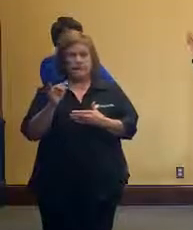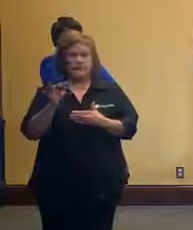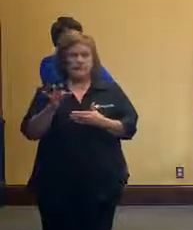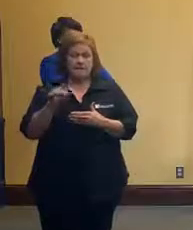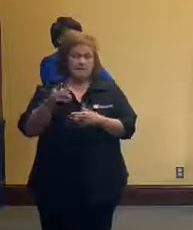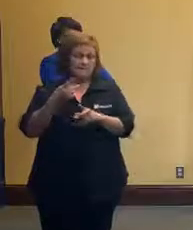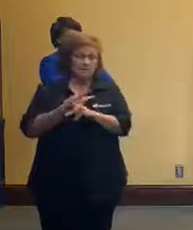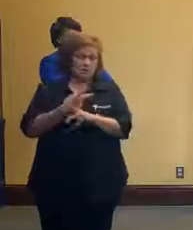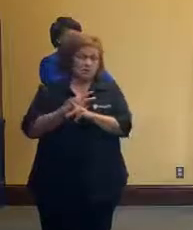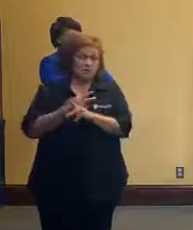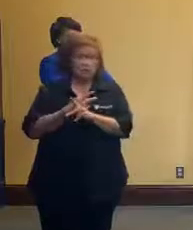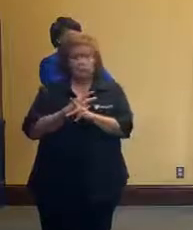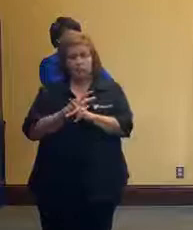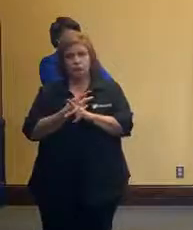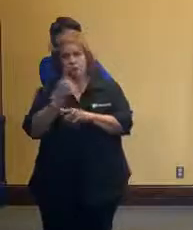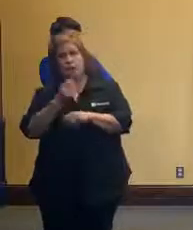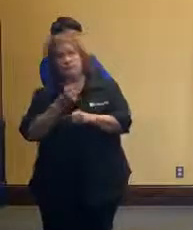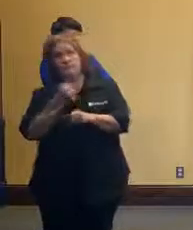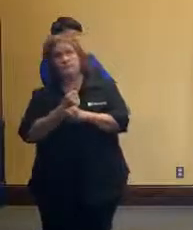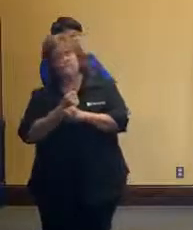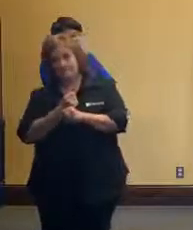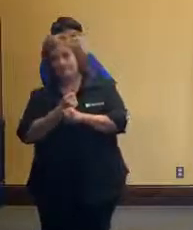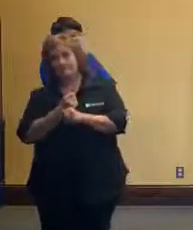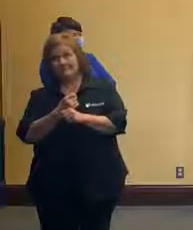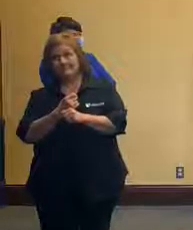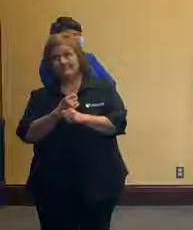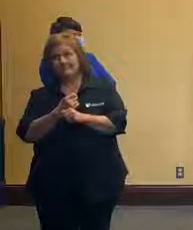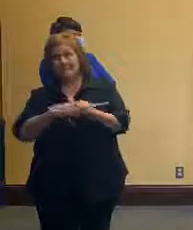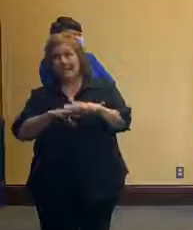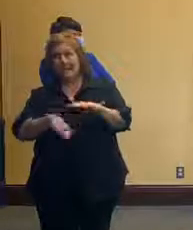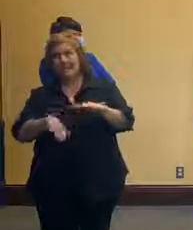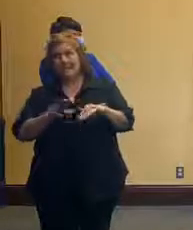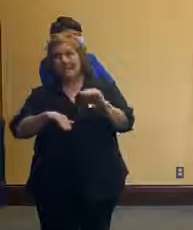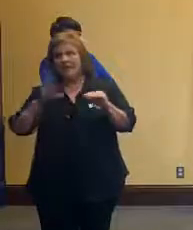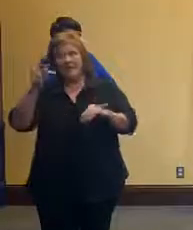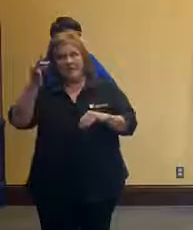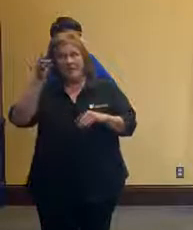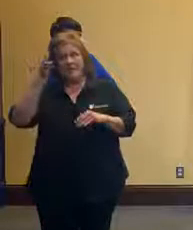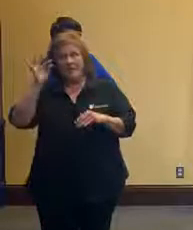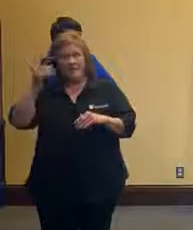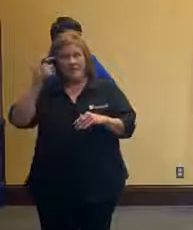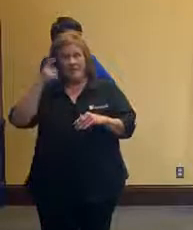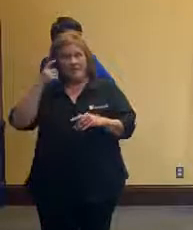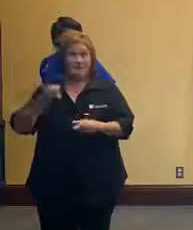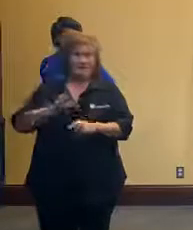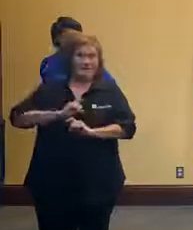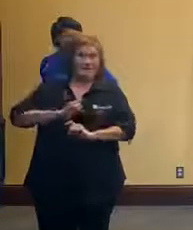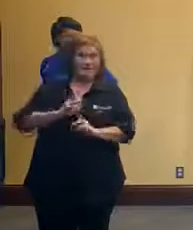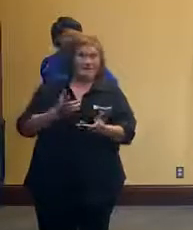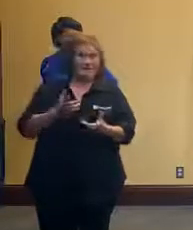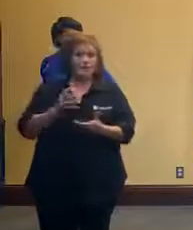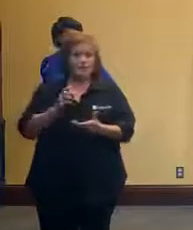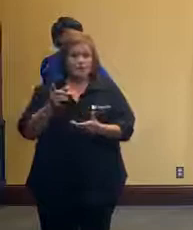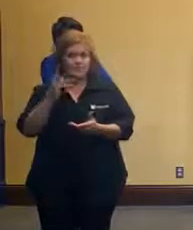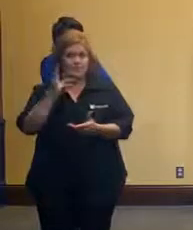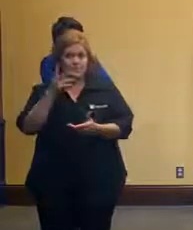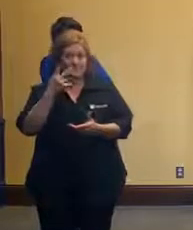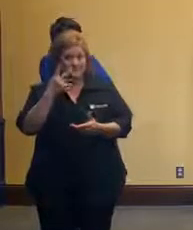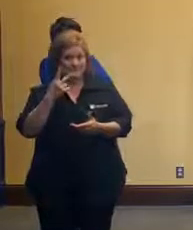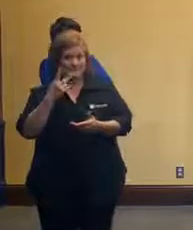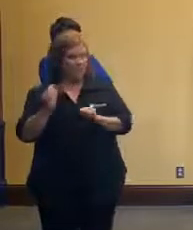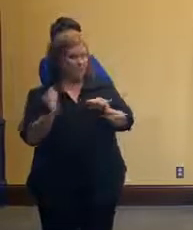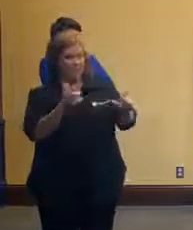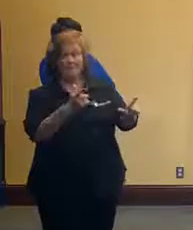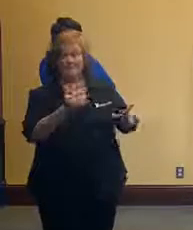factor that in over the course of the year, it's going to be significantly less than what the federal government has provided, and I think you'll see that throughout the state. So in